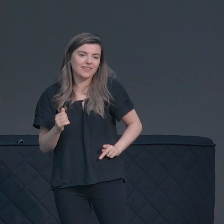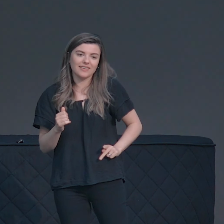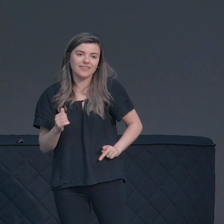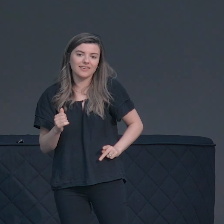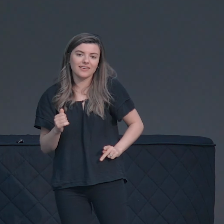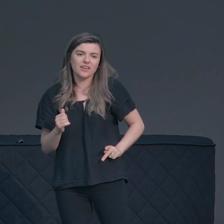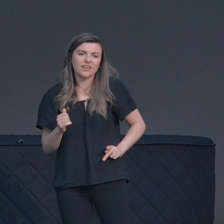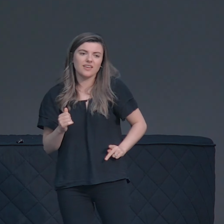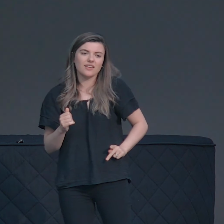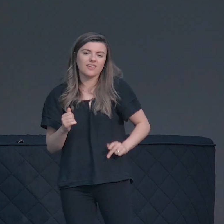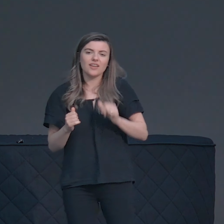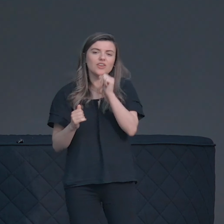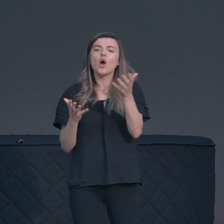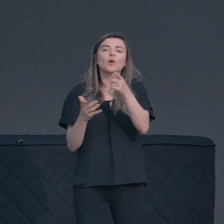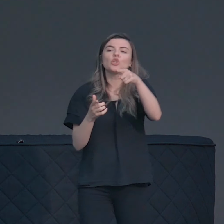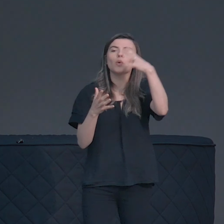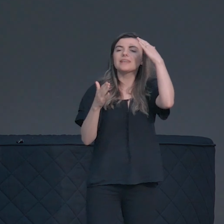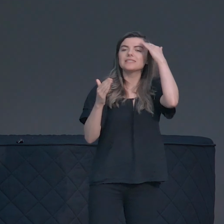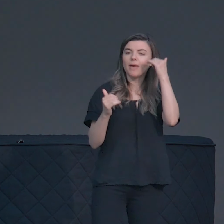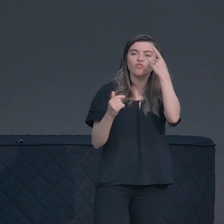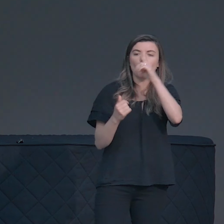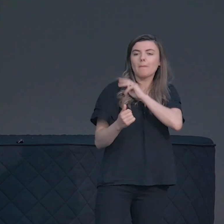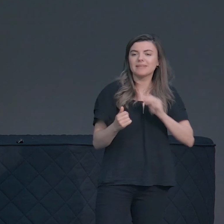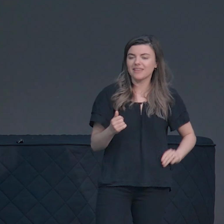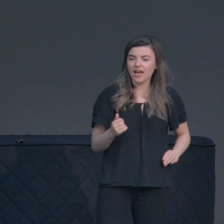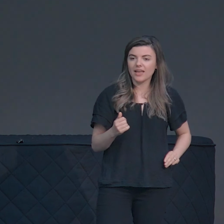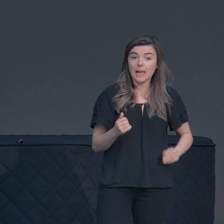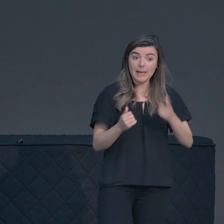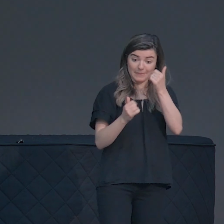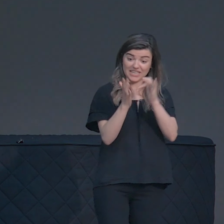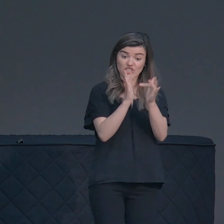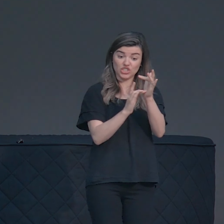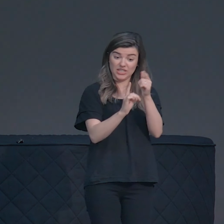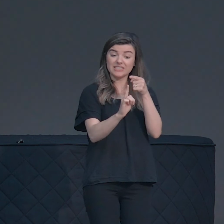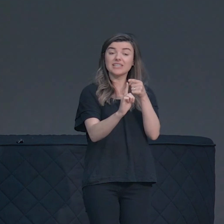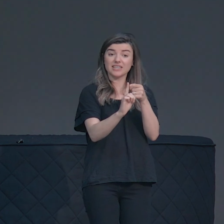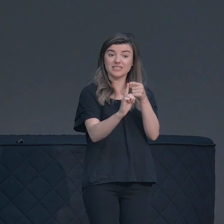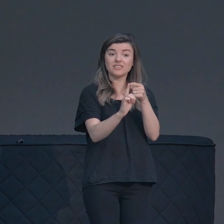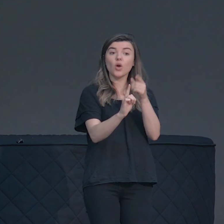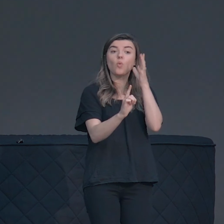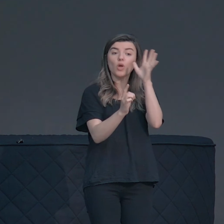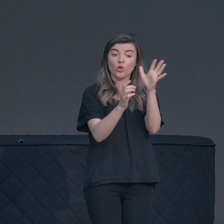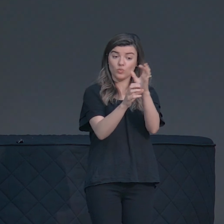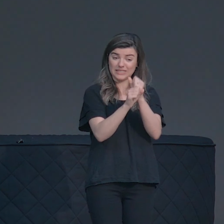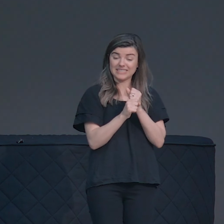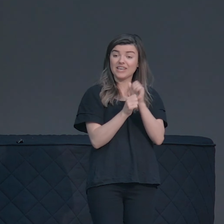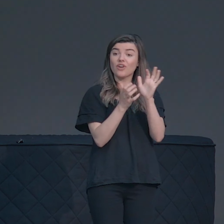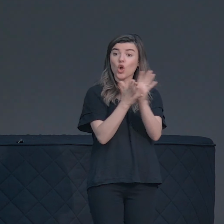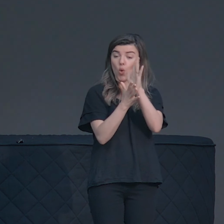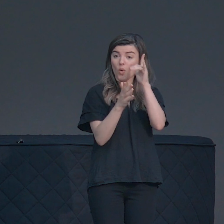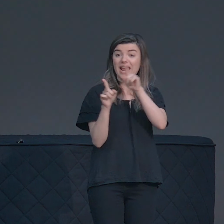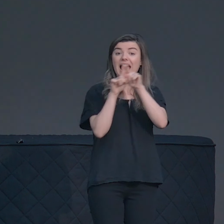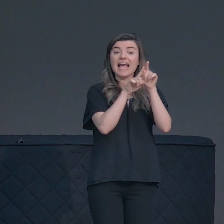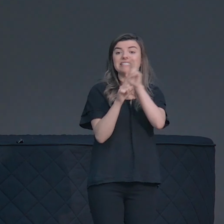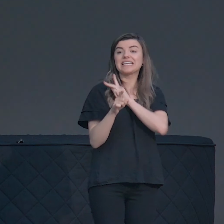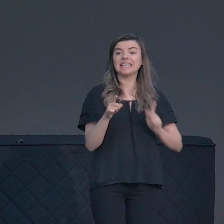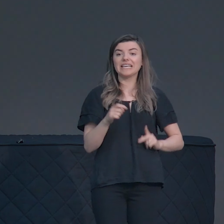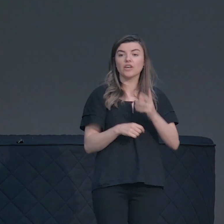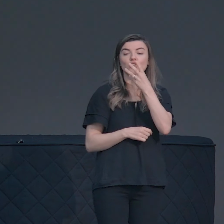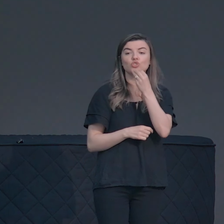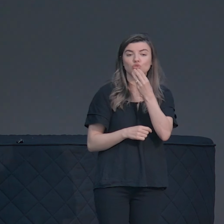the Messiah deserved, because Jesus is going to receive glory as the King of the